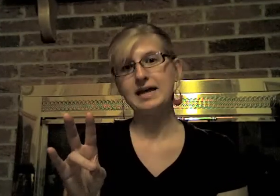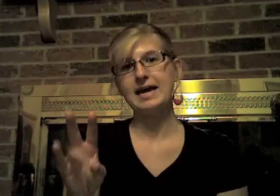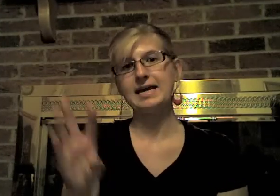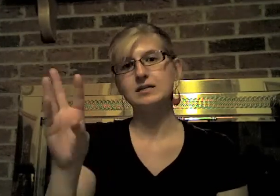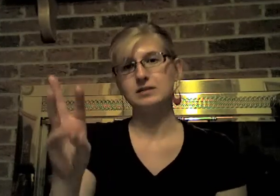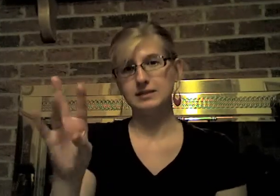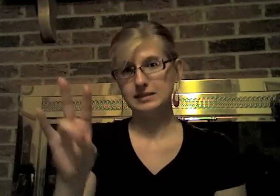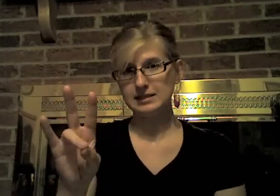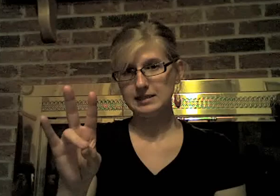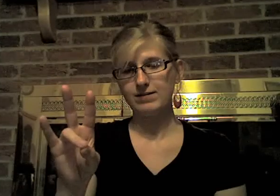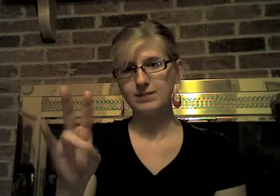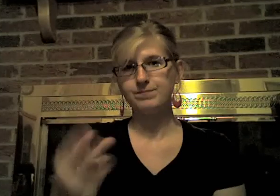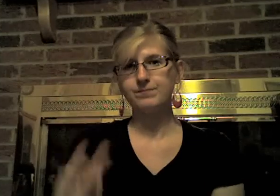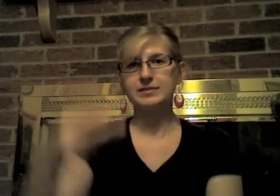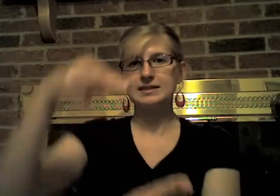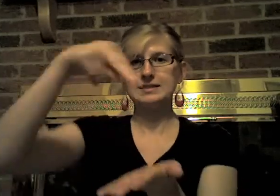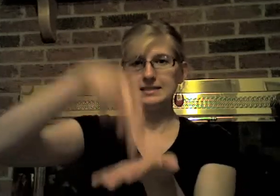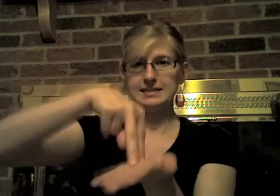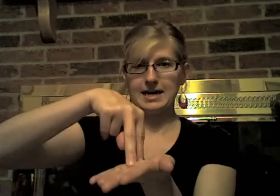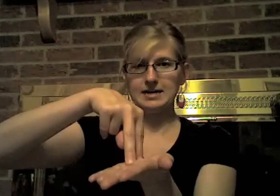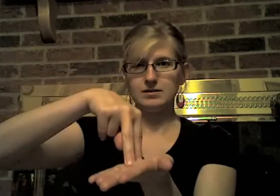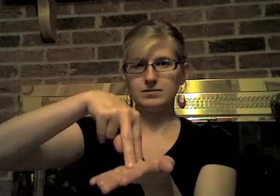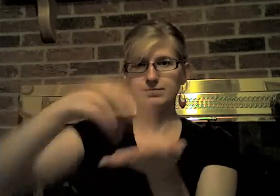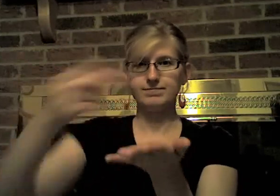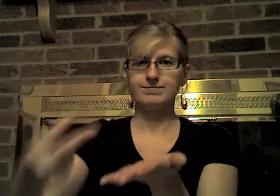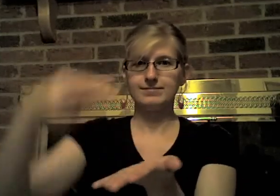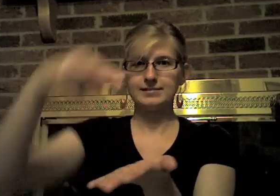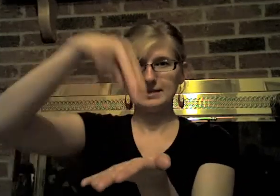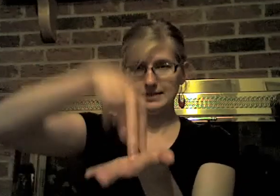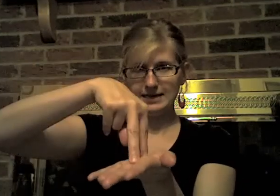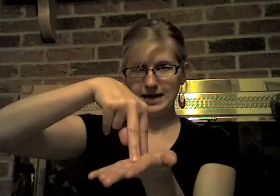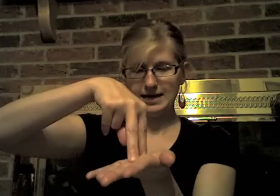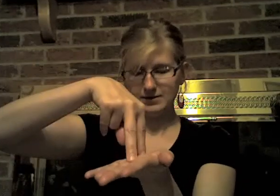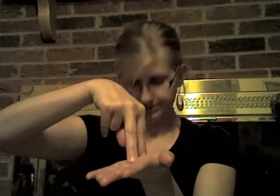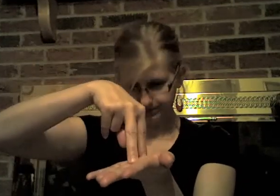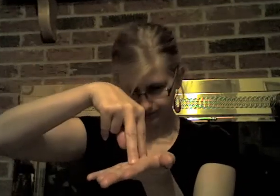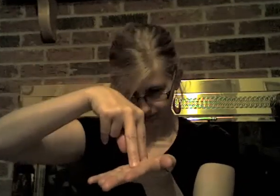stand. 67, stand. Stand.